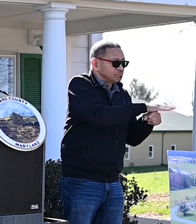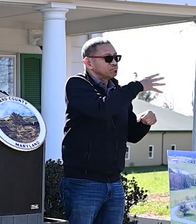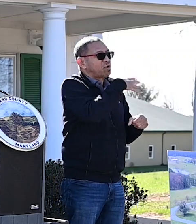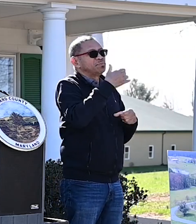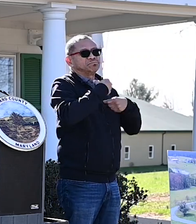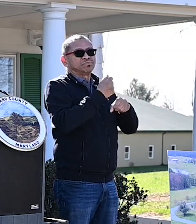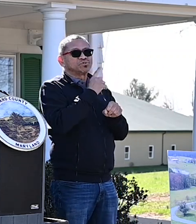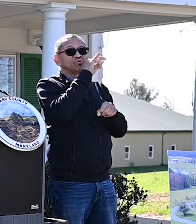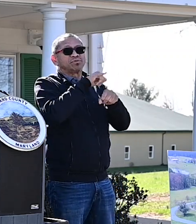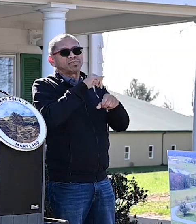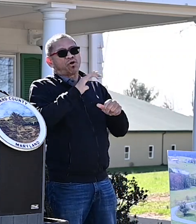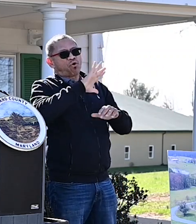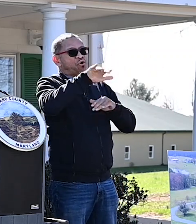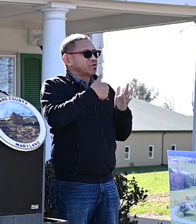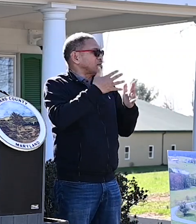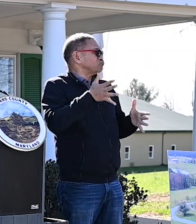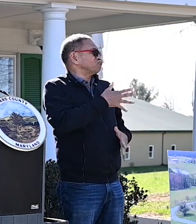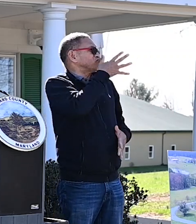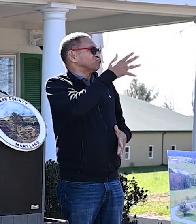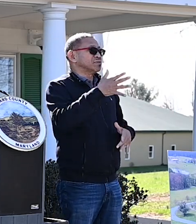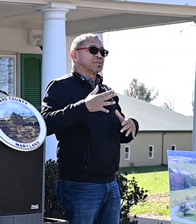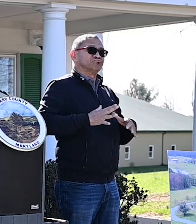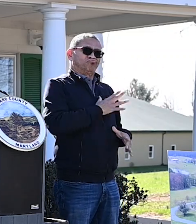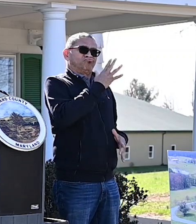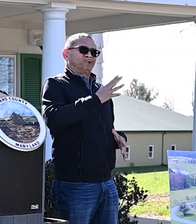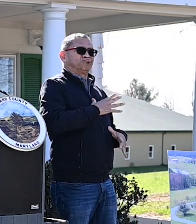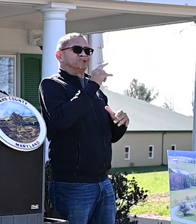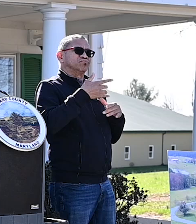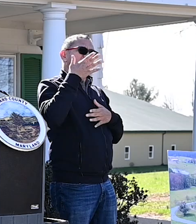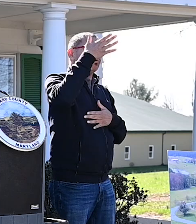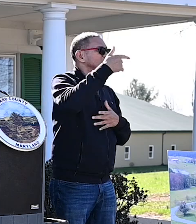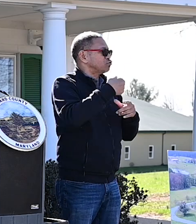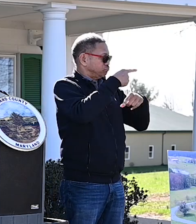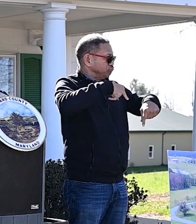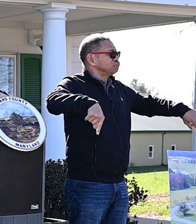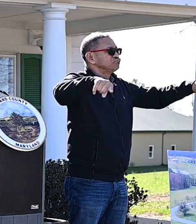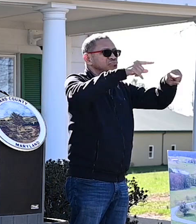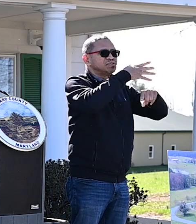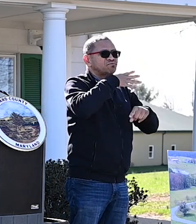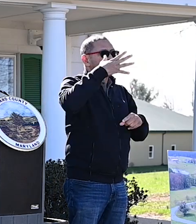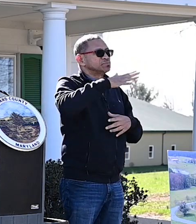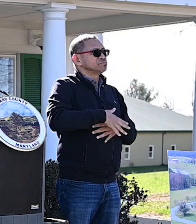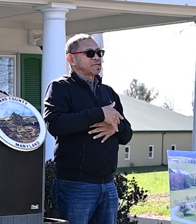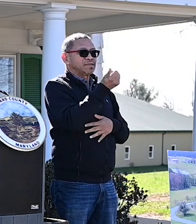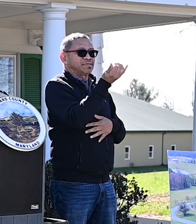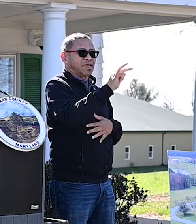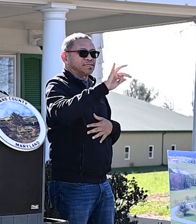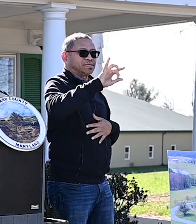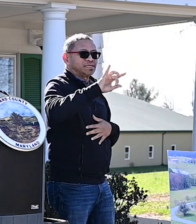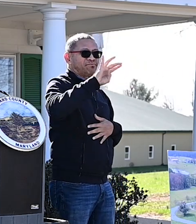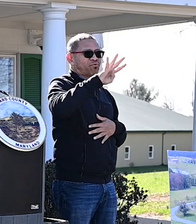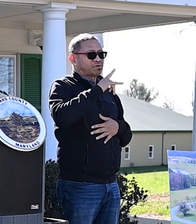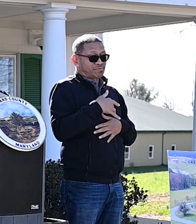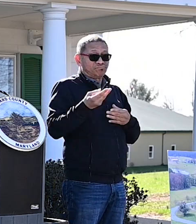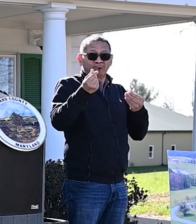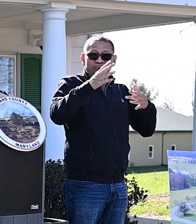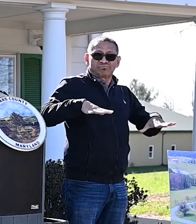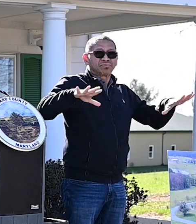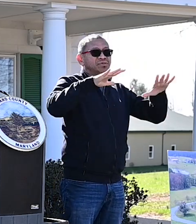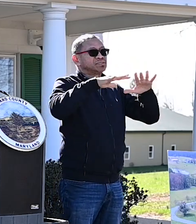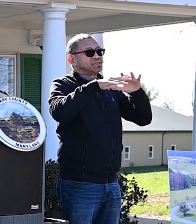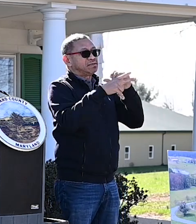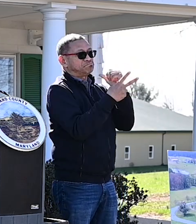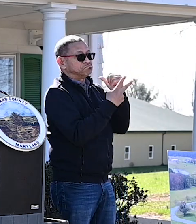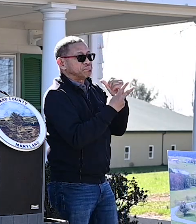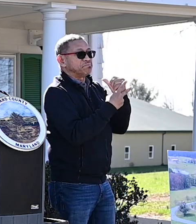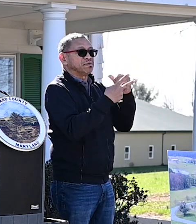to ensure a thriving future for Howard County farms. In 1984, the Agricultural Land Preservation